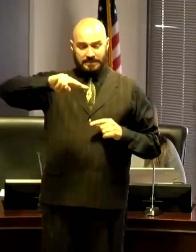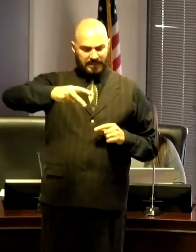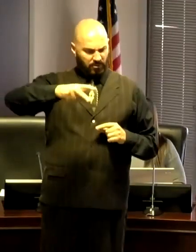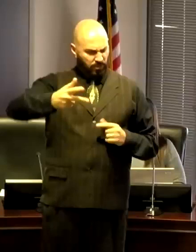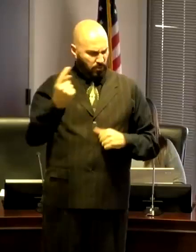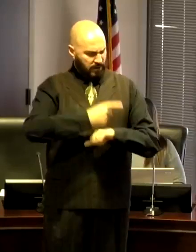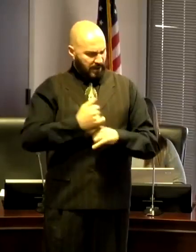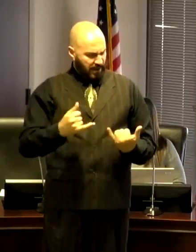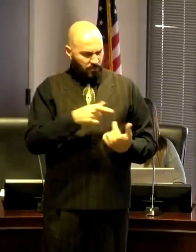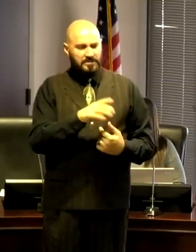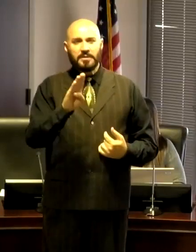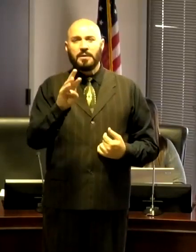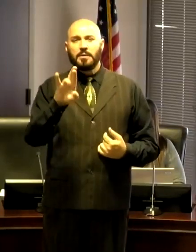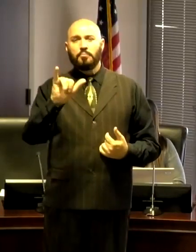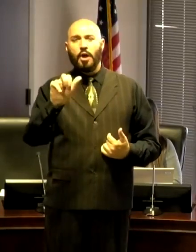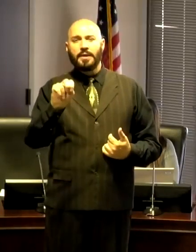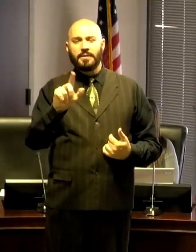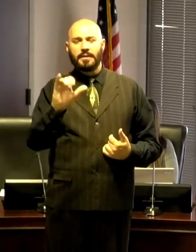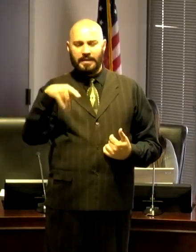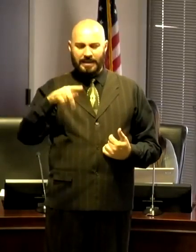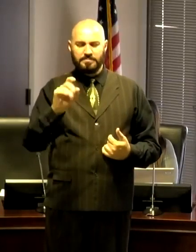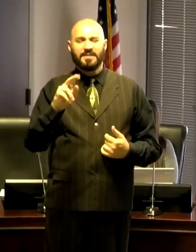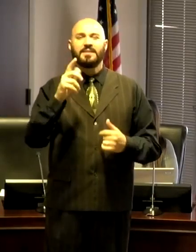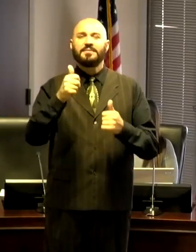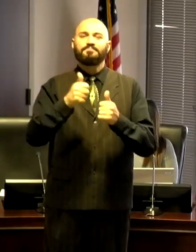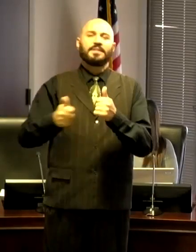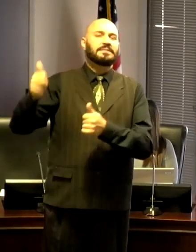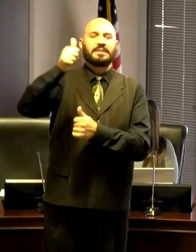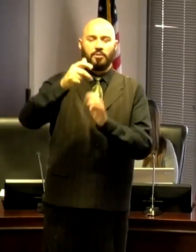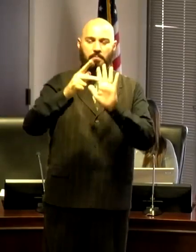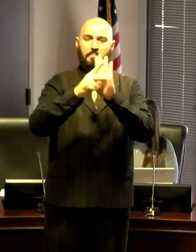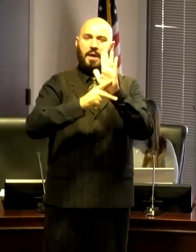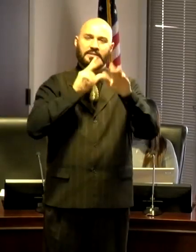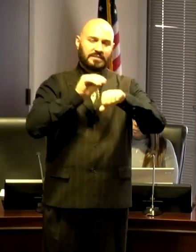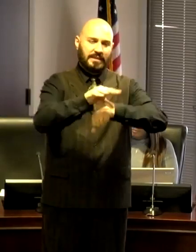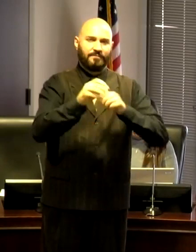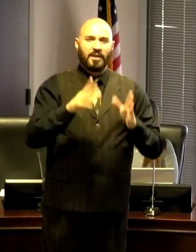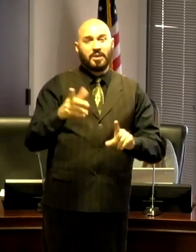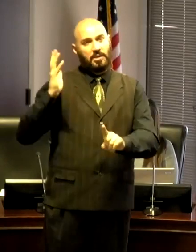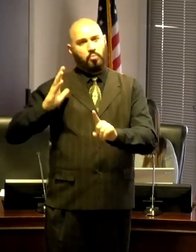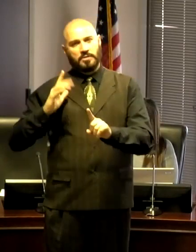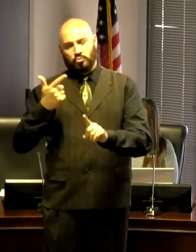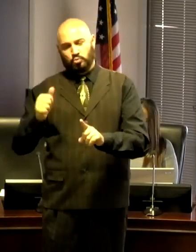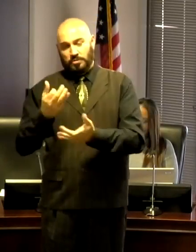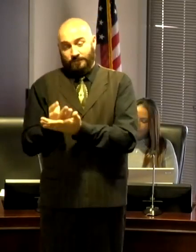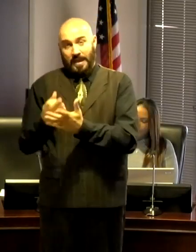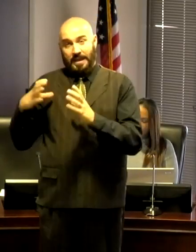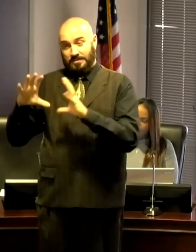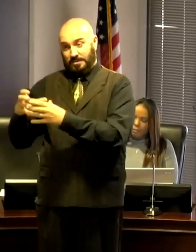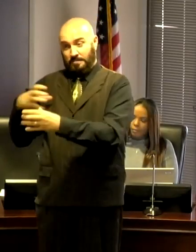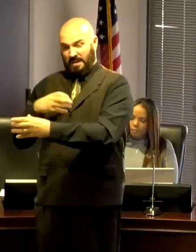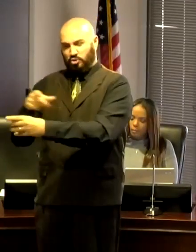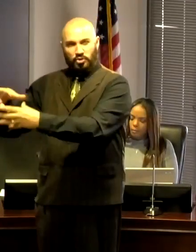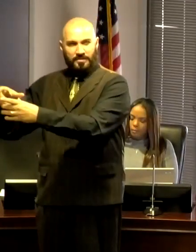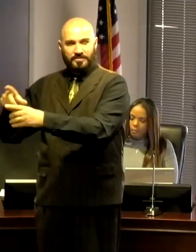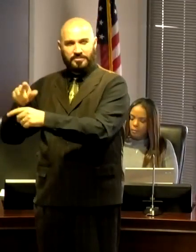Lipton, is a senior policy advisor working in my office, joins us from the Georgia Student Finance Commission, where he was budget director and also previously of